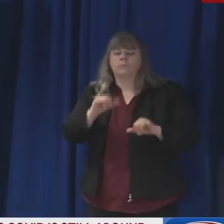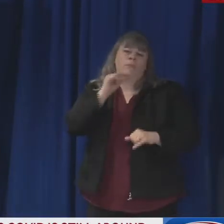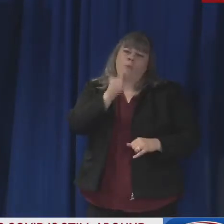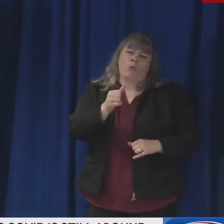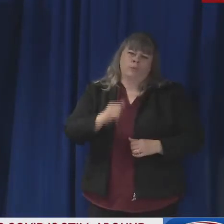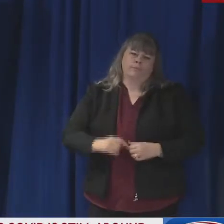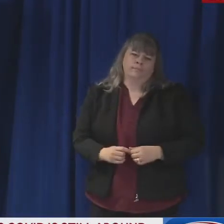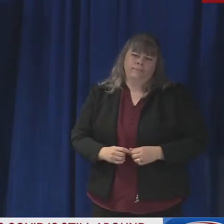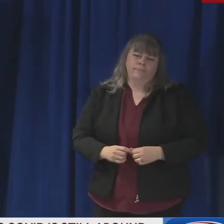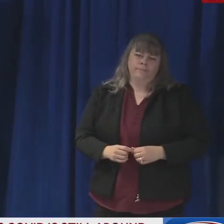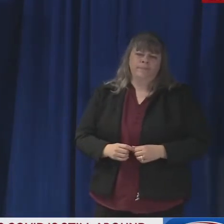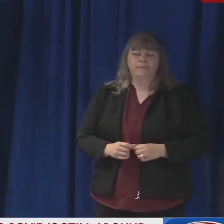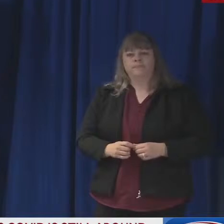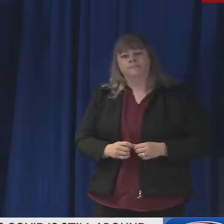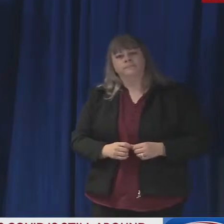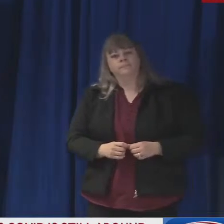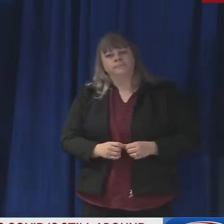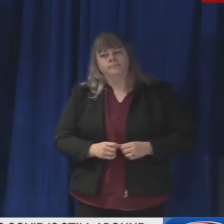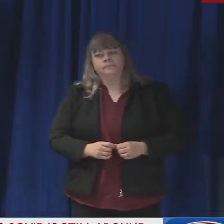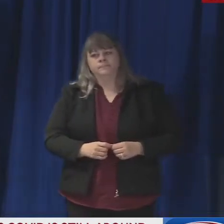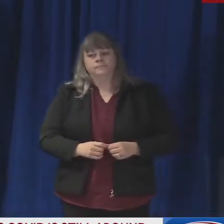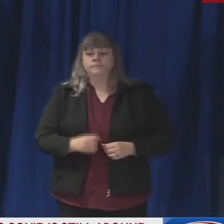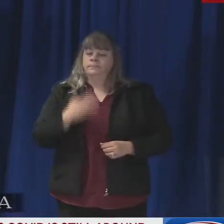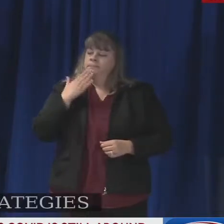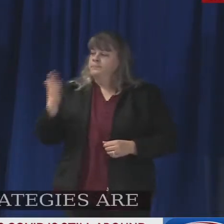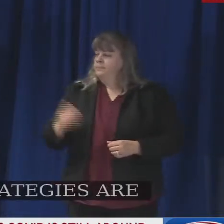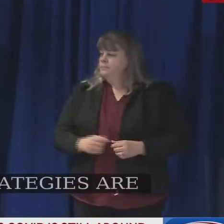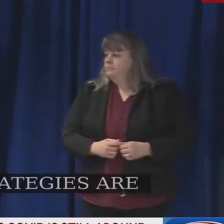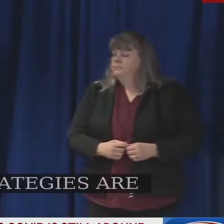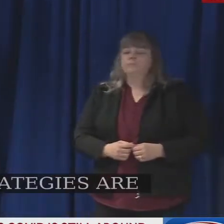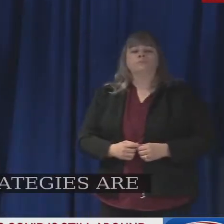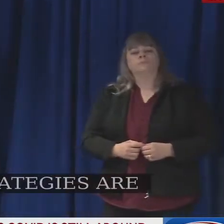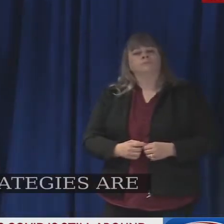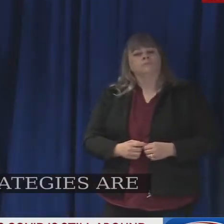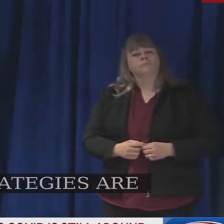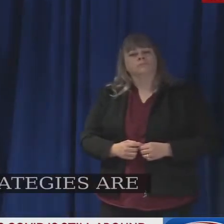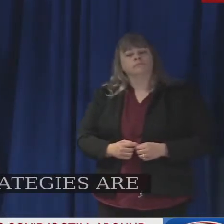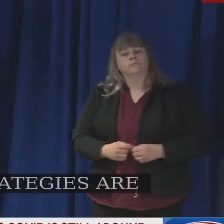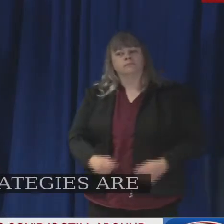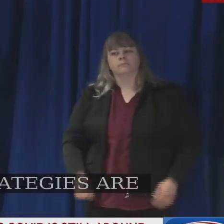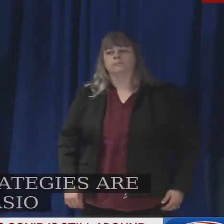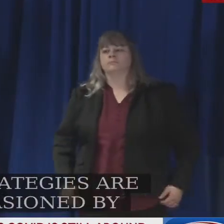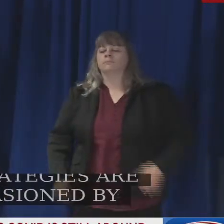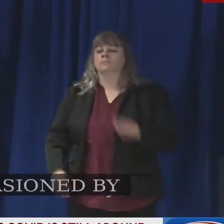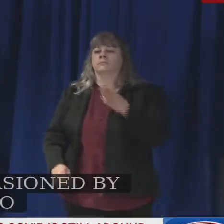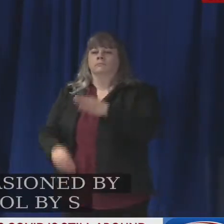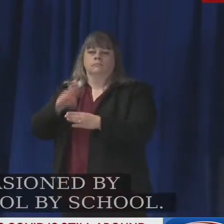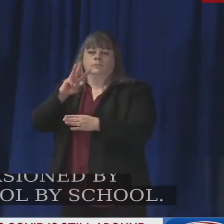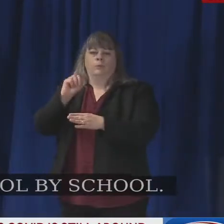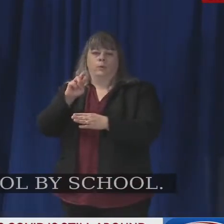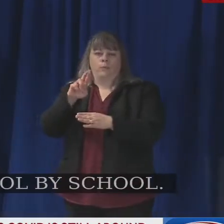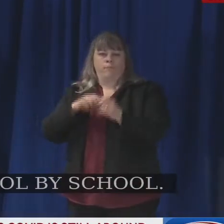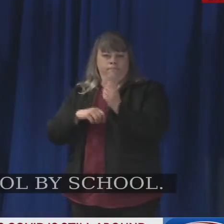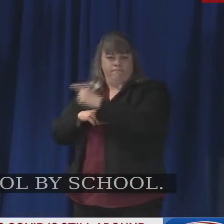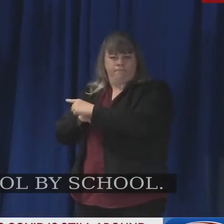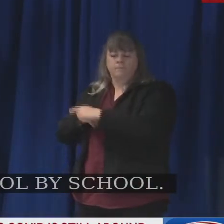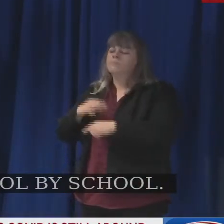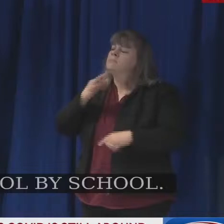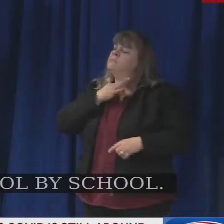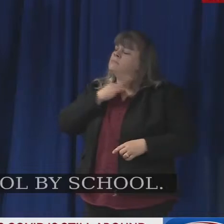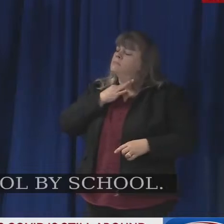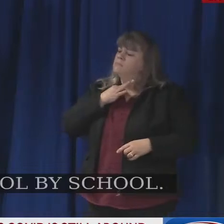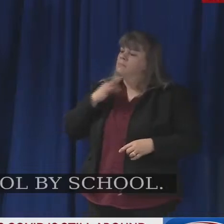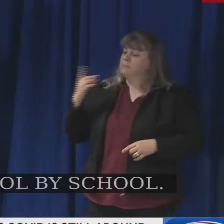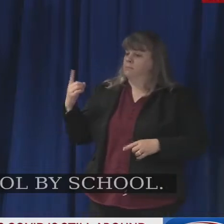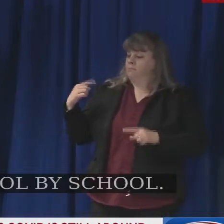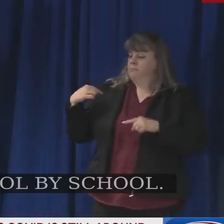school. Thanks. Thank you. Governor, do you foresee any changes to the state's approach